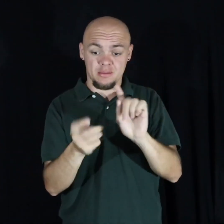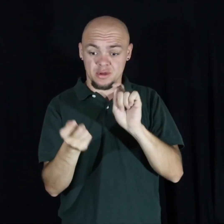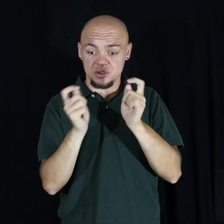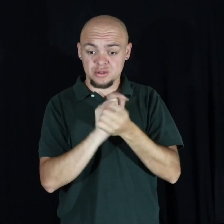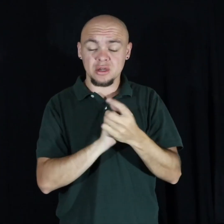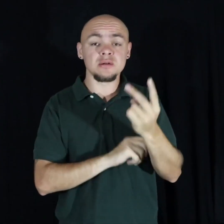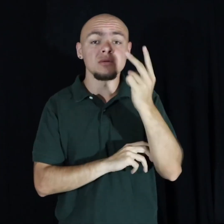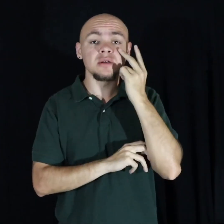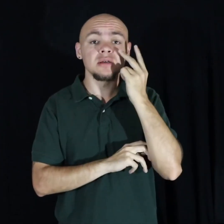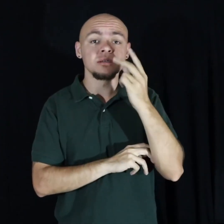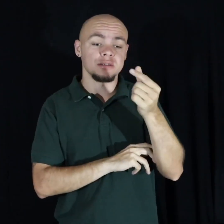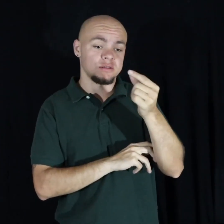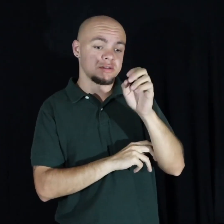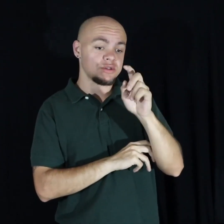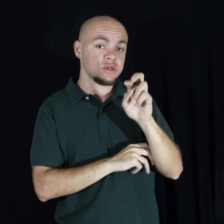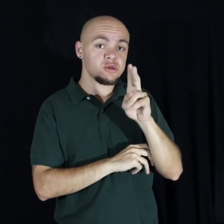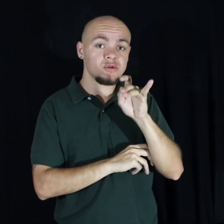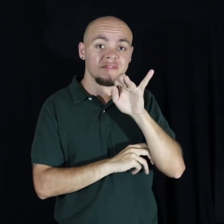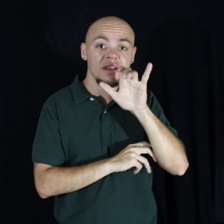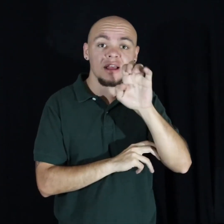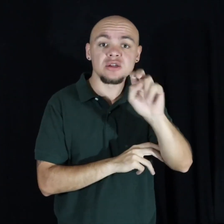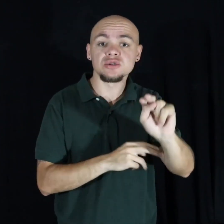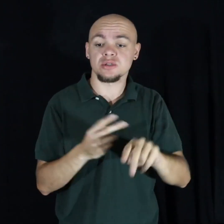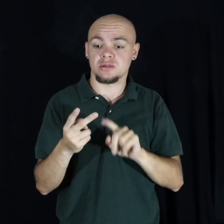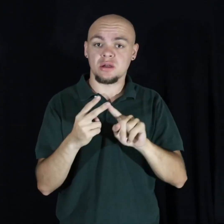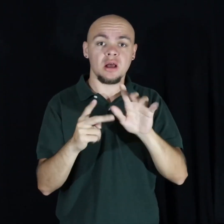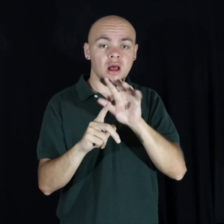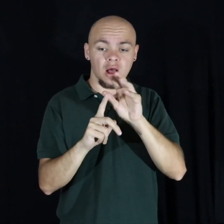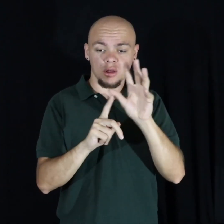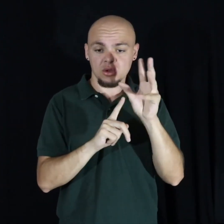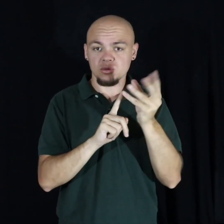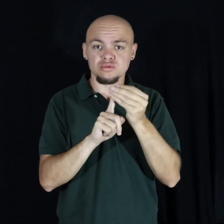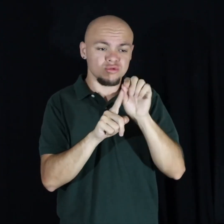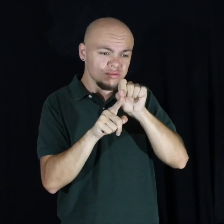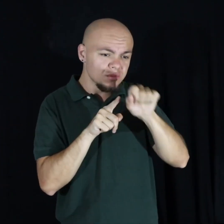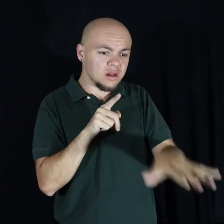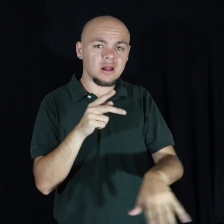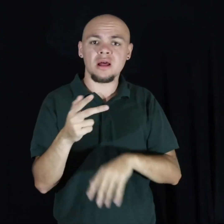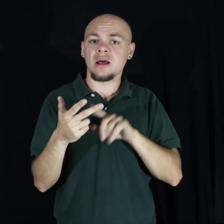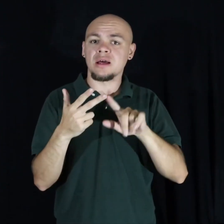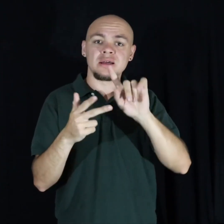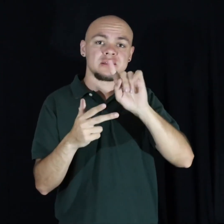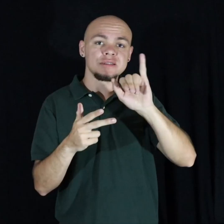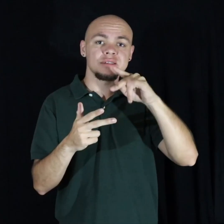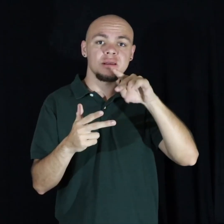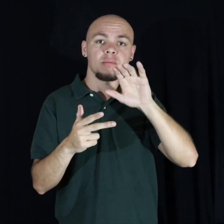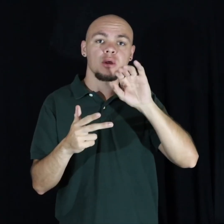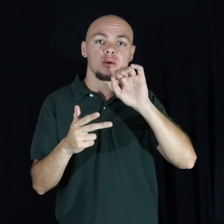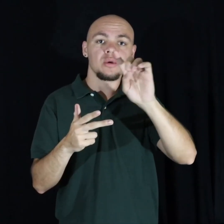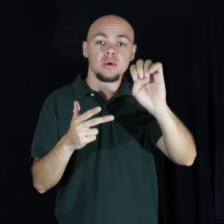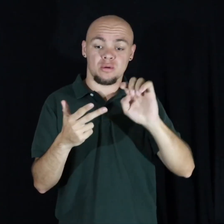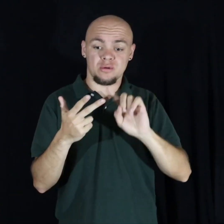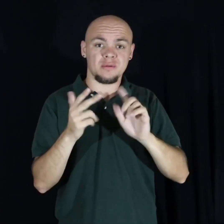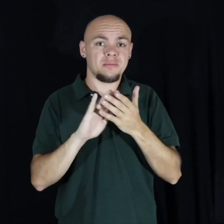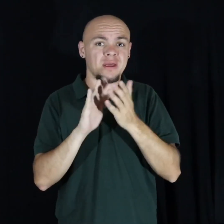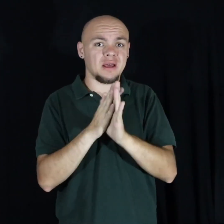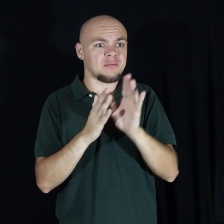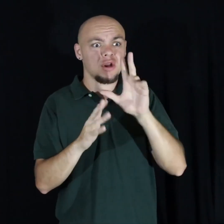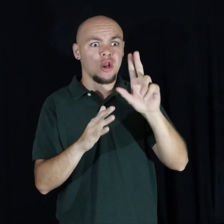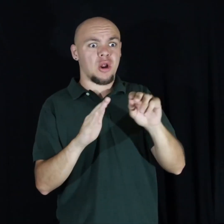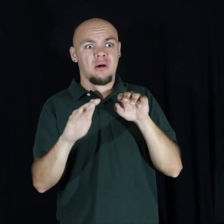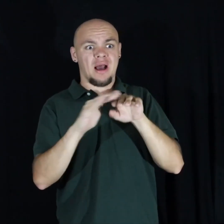see gentrification, a disposed culture, how easily a zip code can become a skeleton key to no access. I mean, you